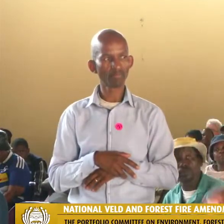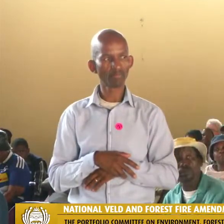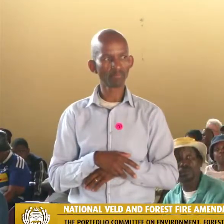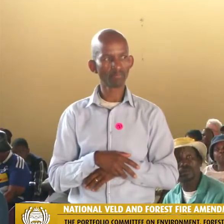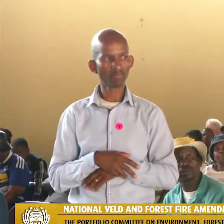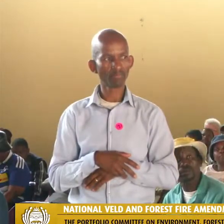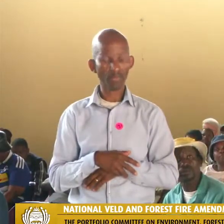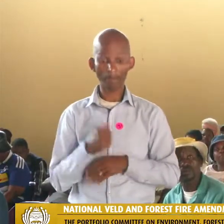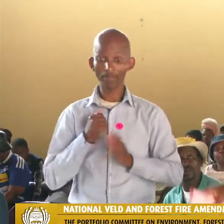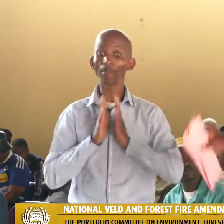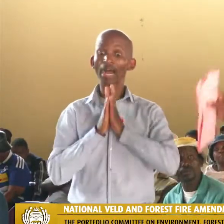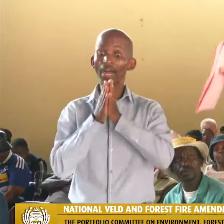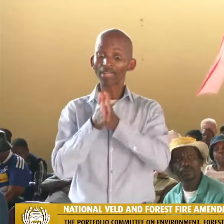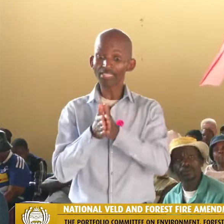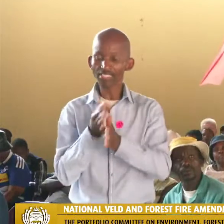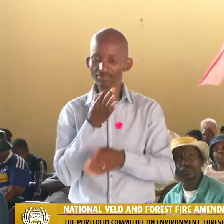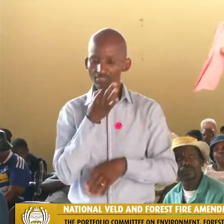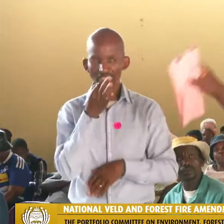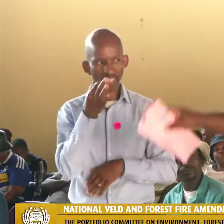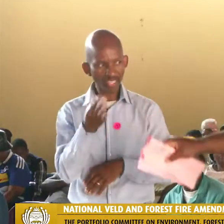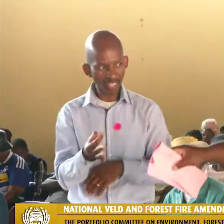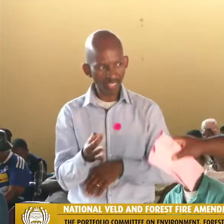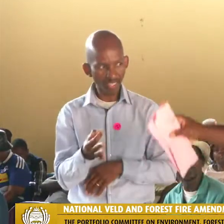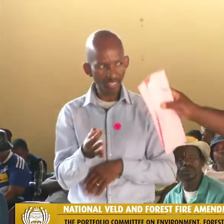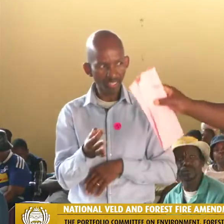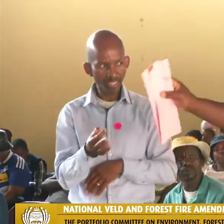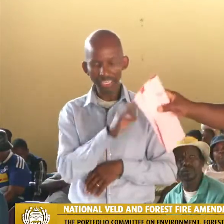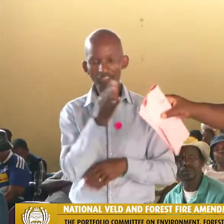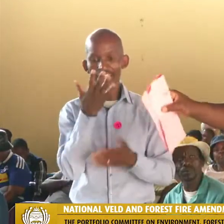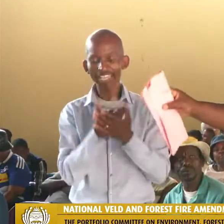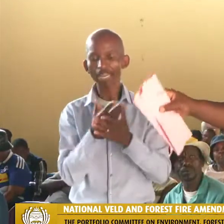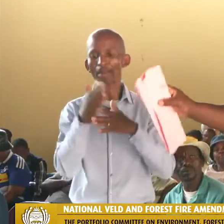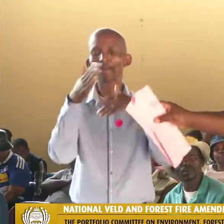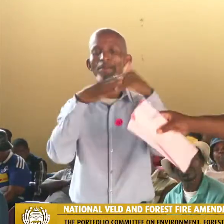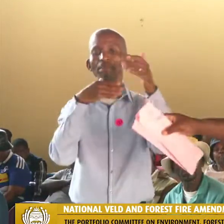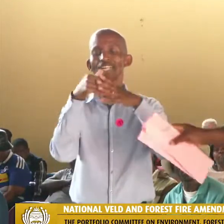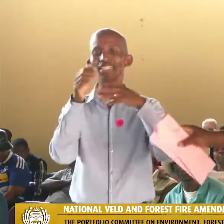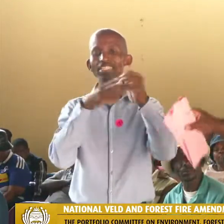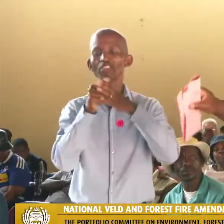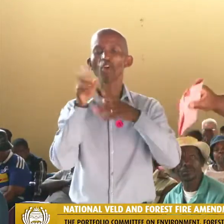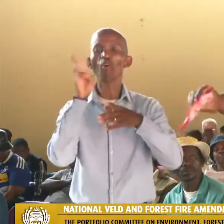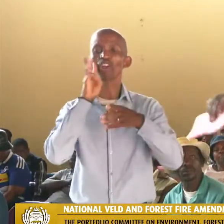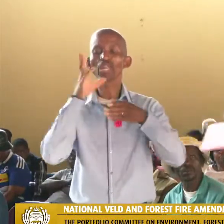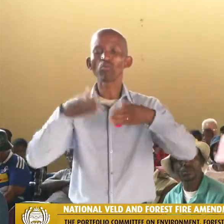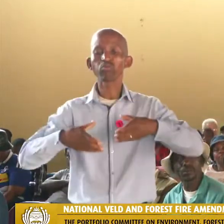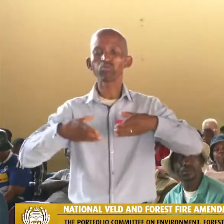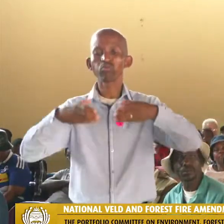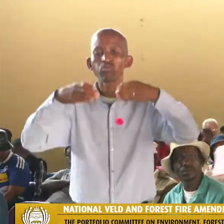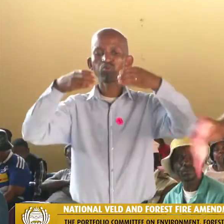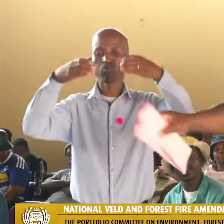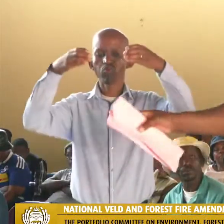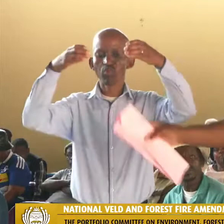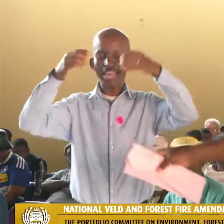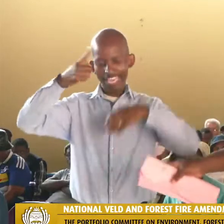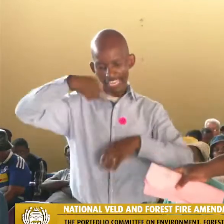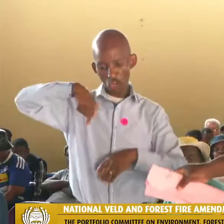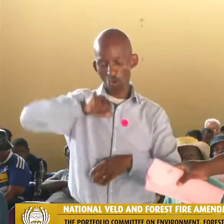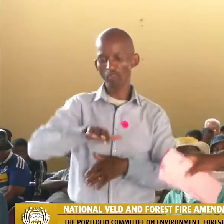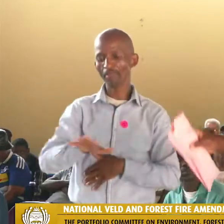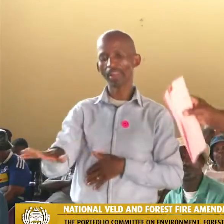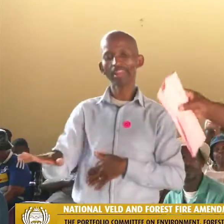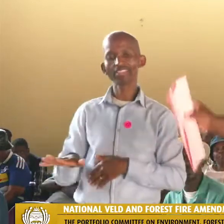Bendizoba nesicelo esithi uba kungakhiwa amadam along the okanye apha